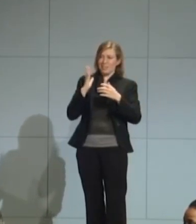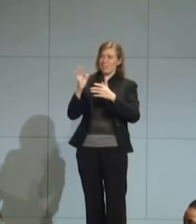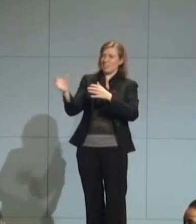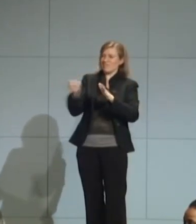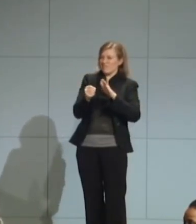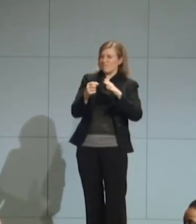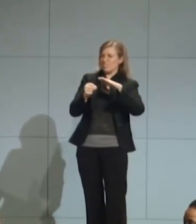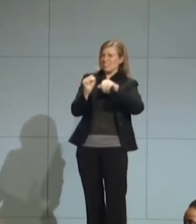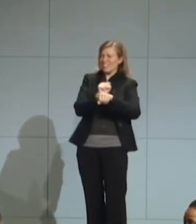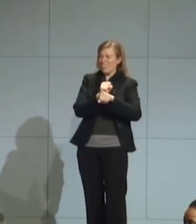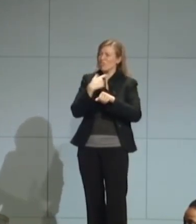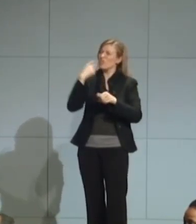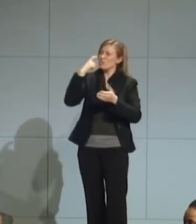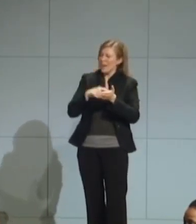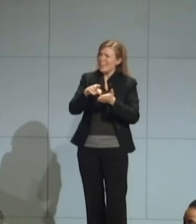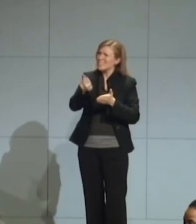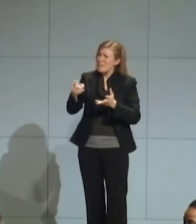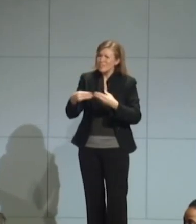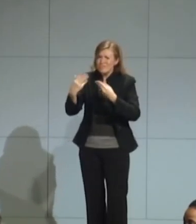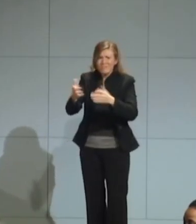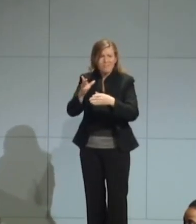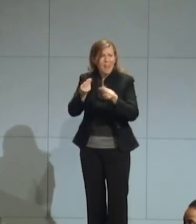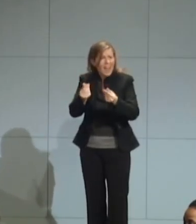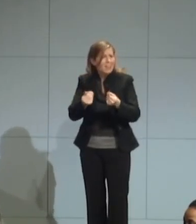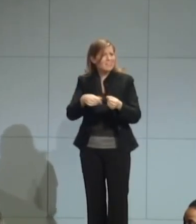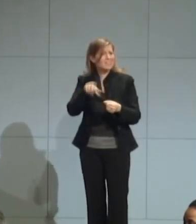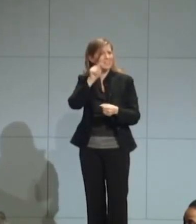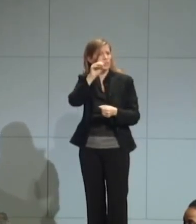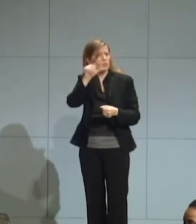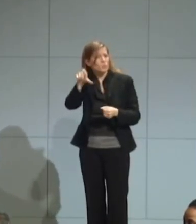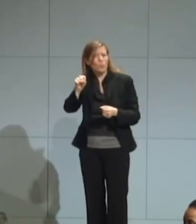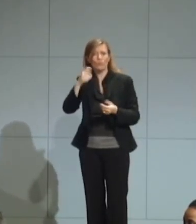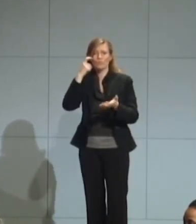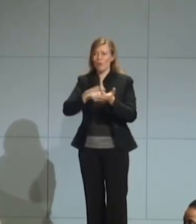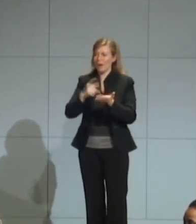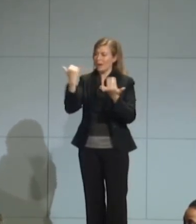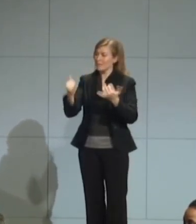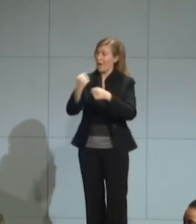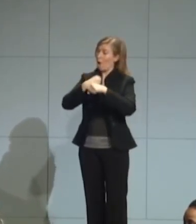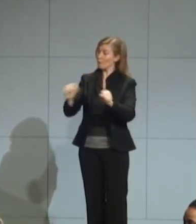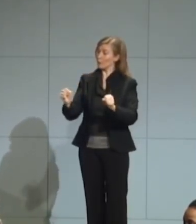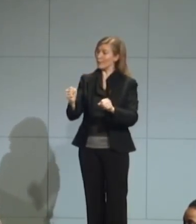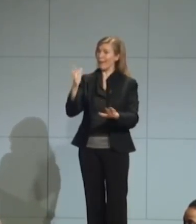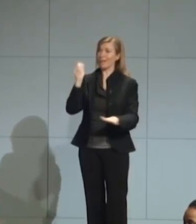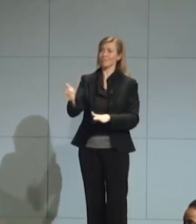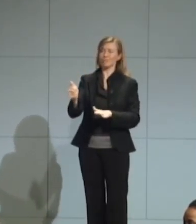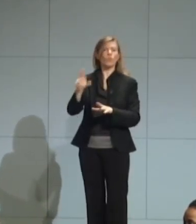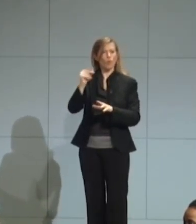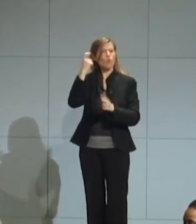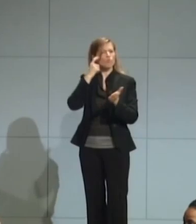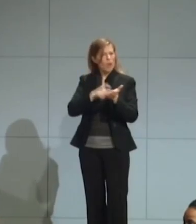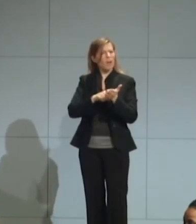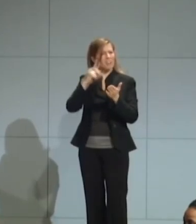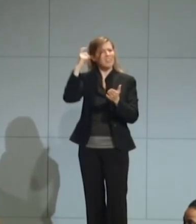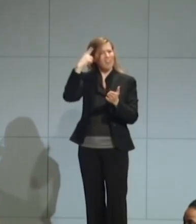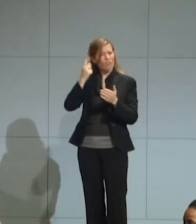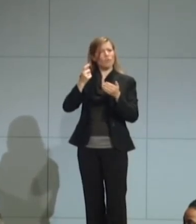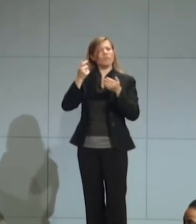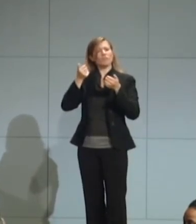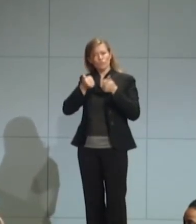middle white family, has about 20 times the net worth of the typical African